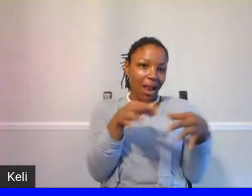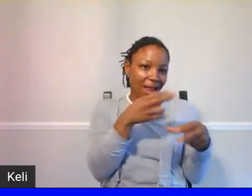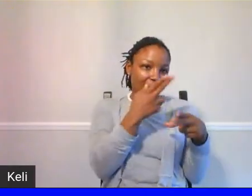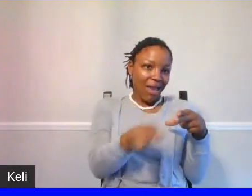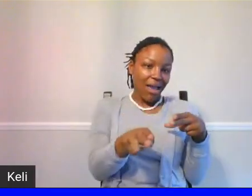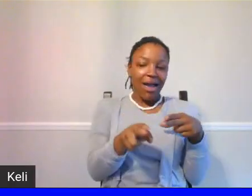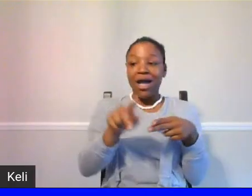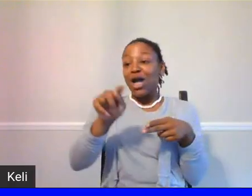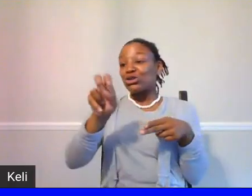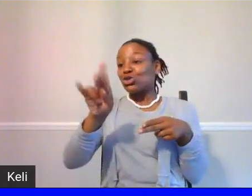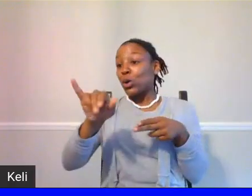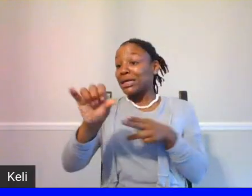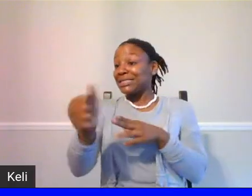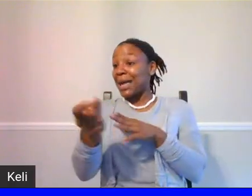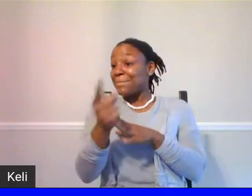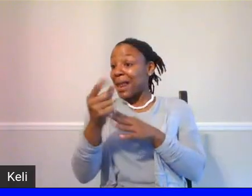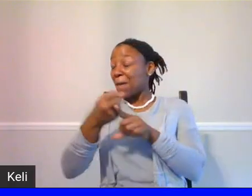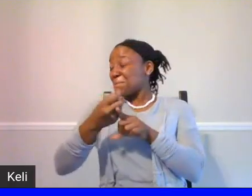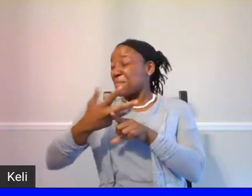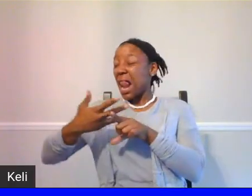minutes. But